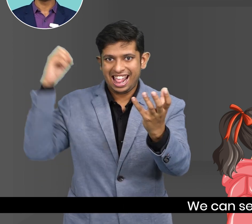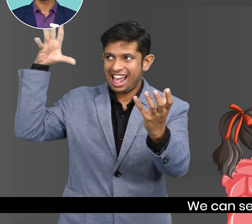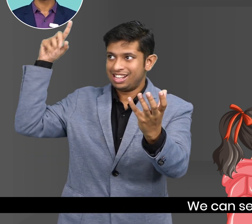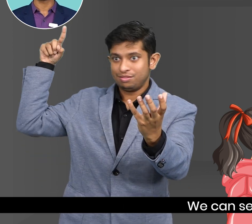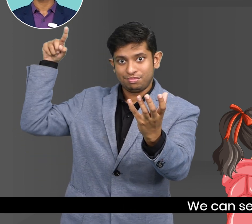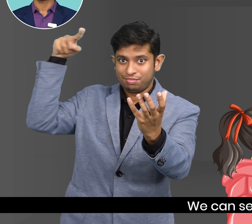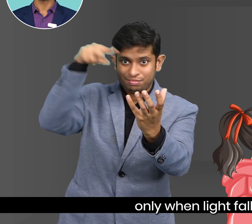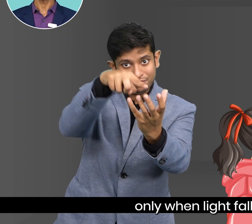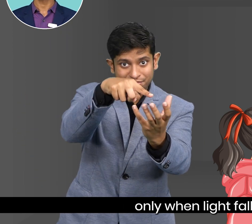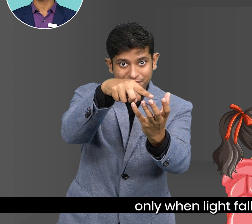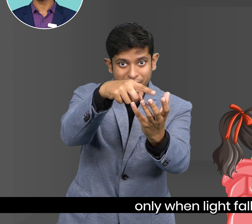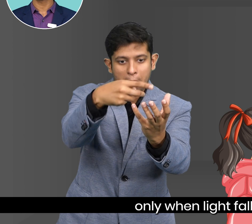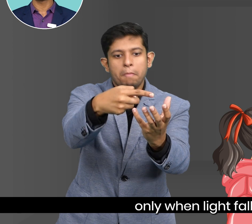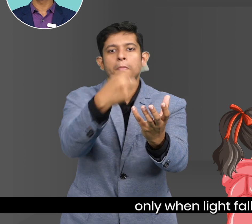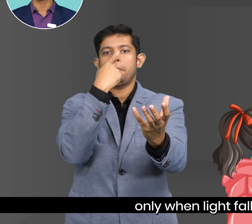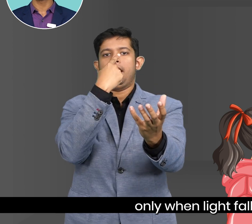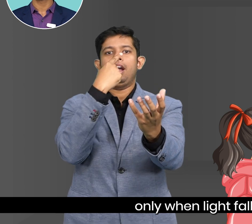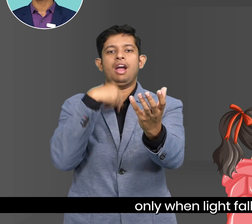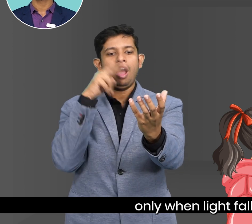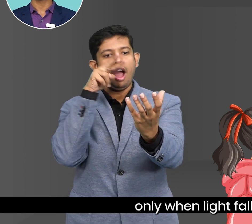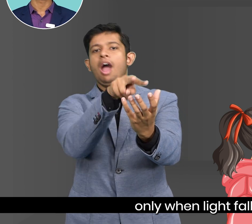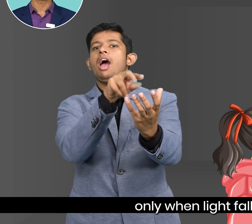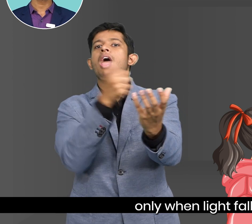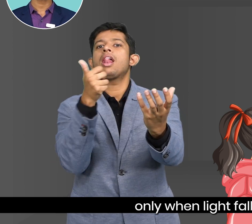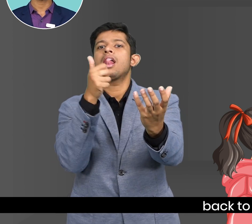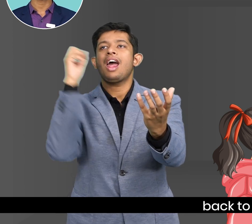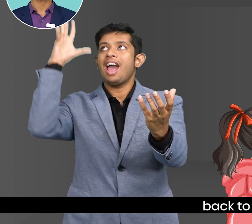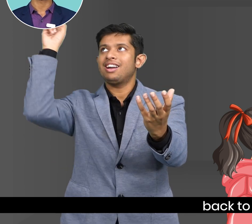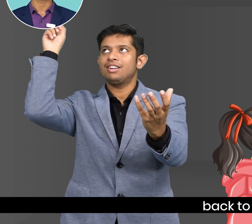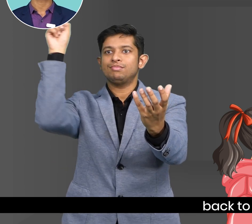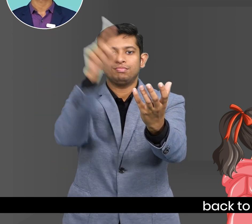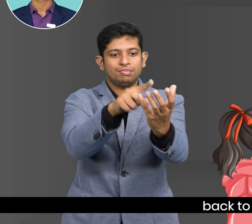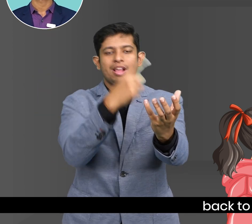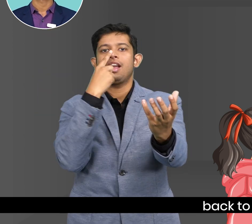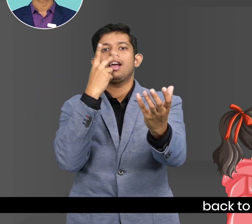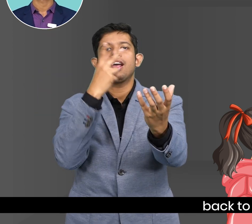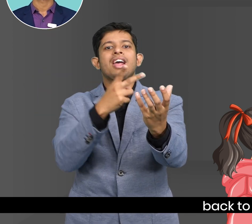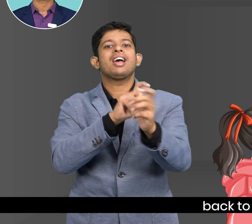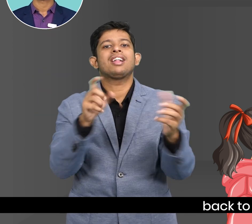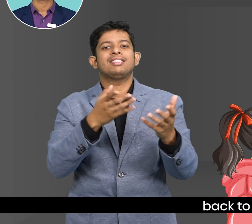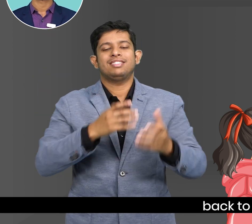We can see an object only when light falls on it and bounces back to our eyes.